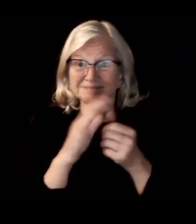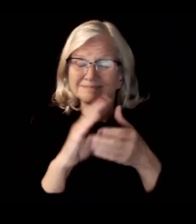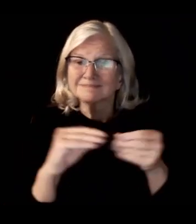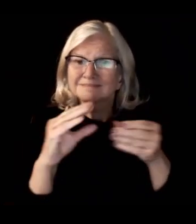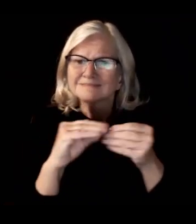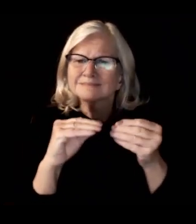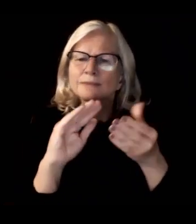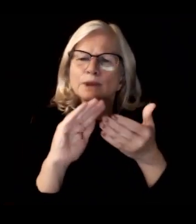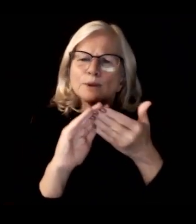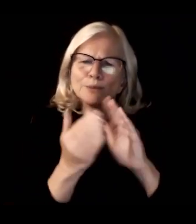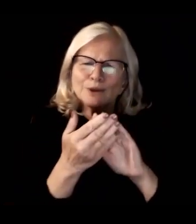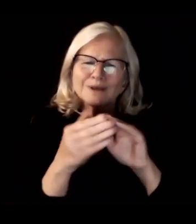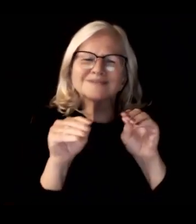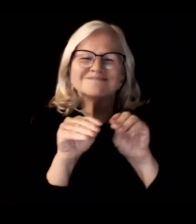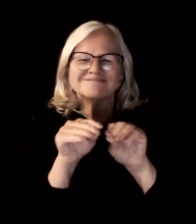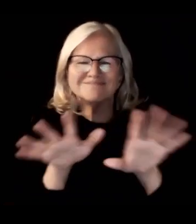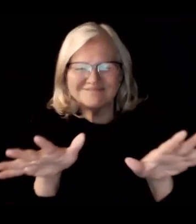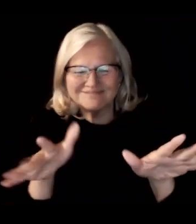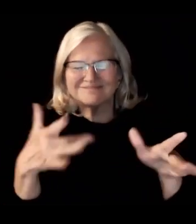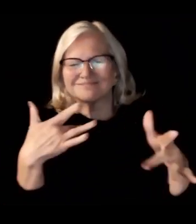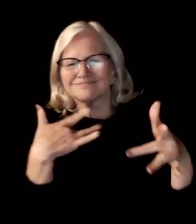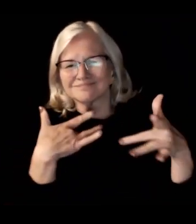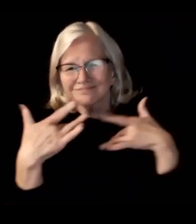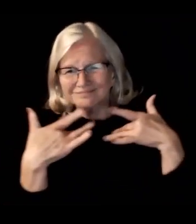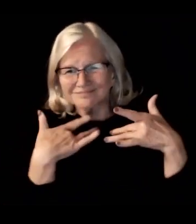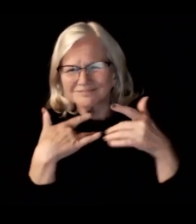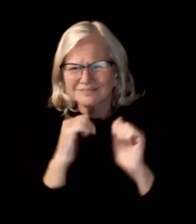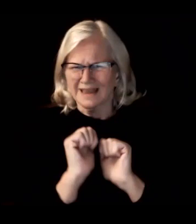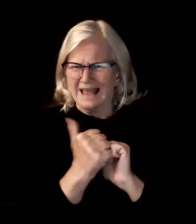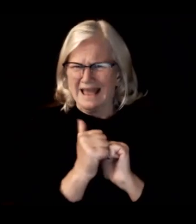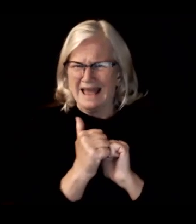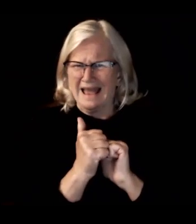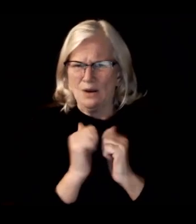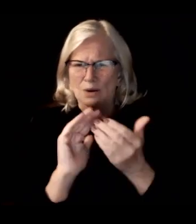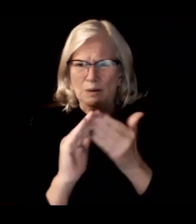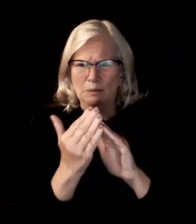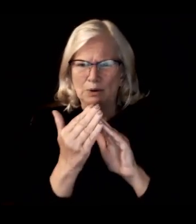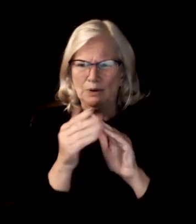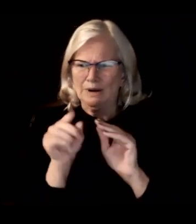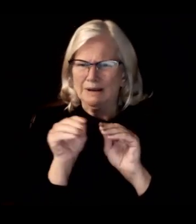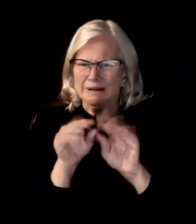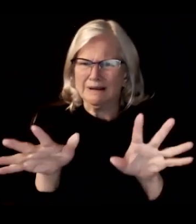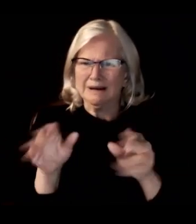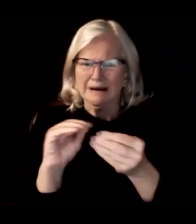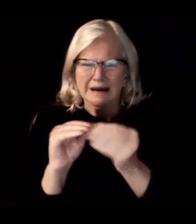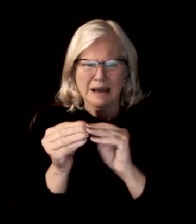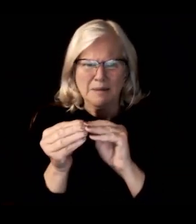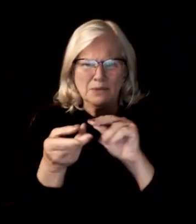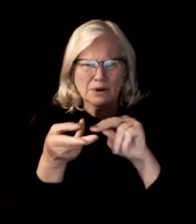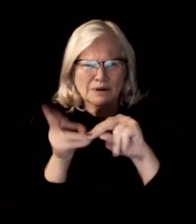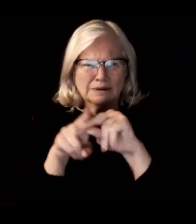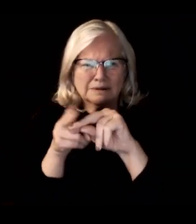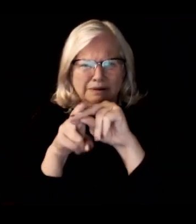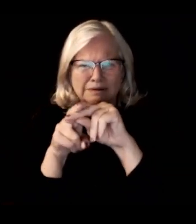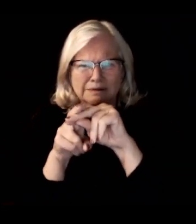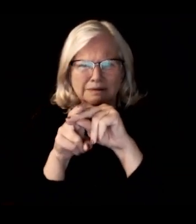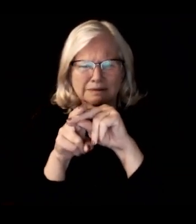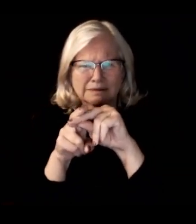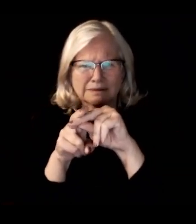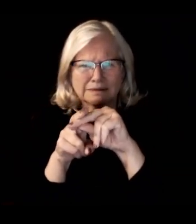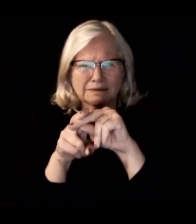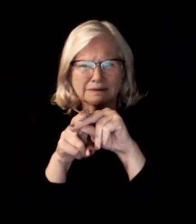concerns about how the rate of community transmission remains high in Minnesota. They've discussed how this puts